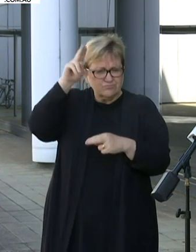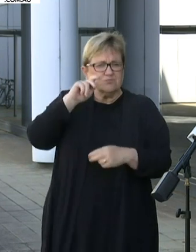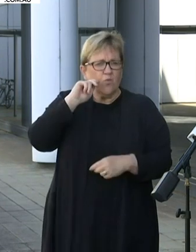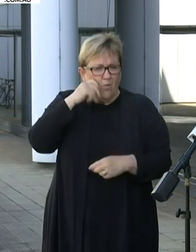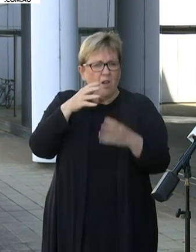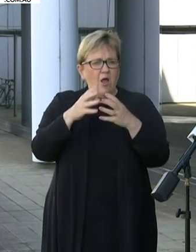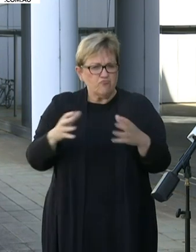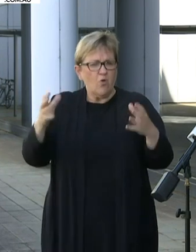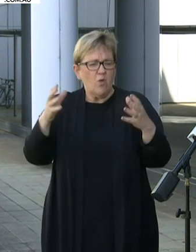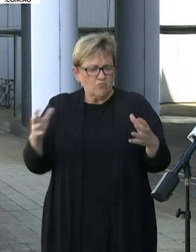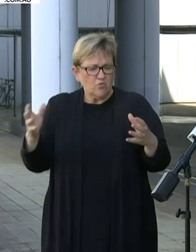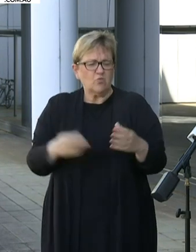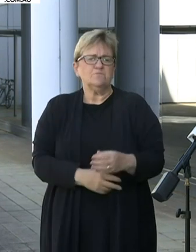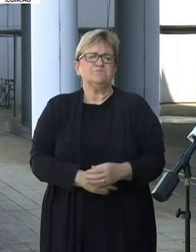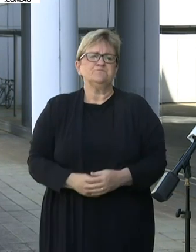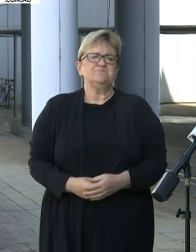exponentially grow.